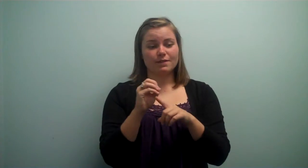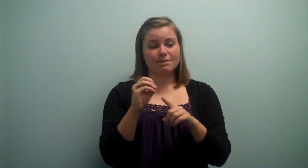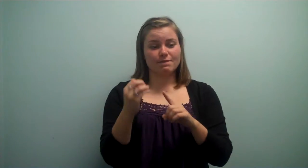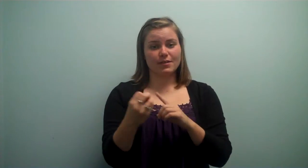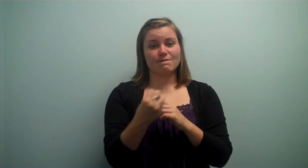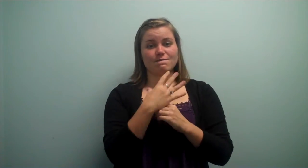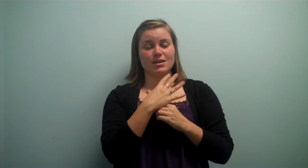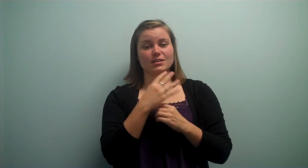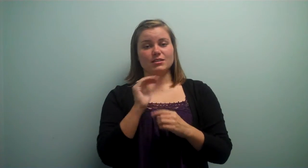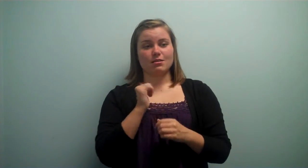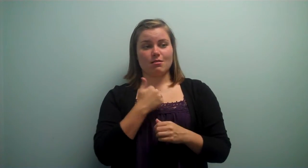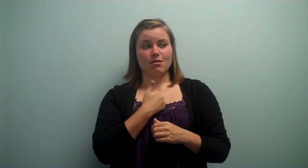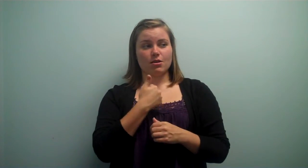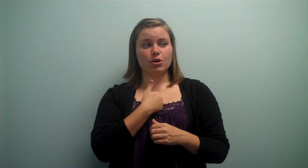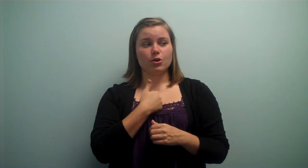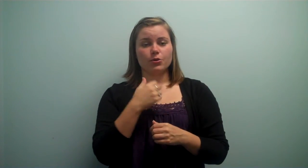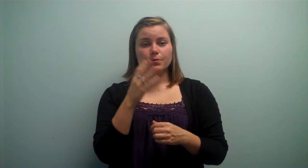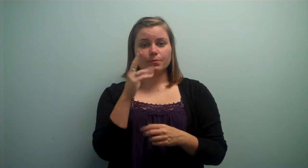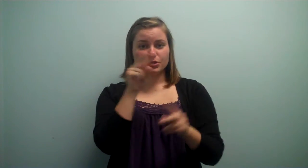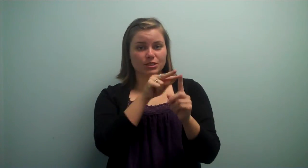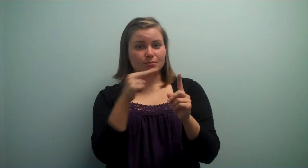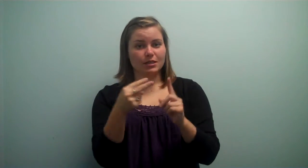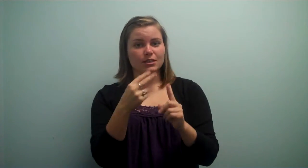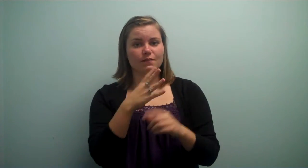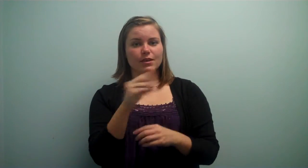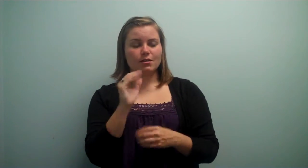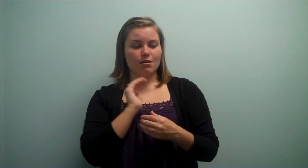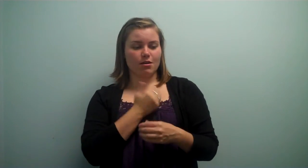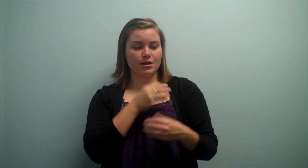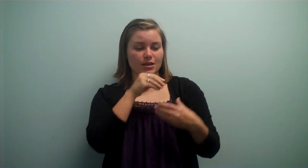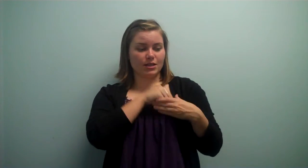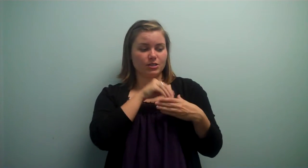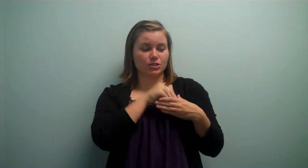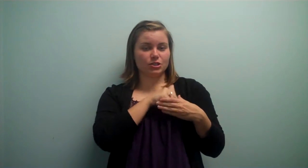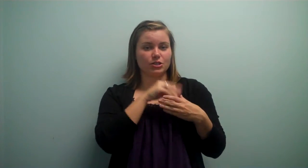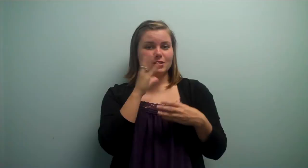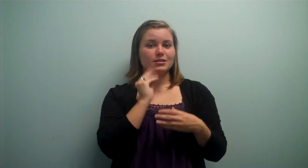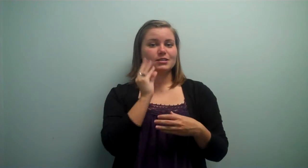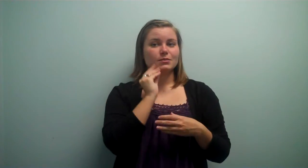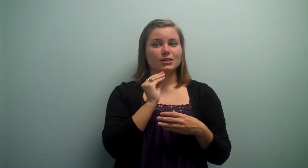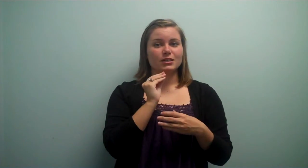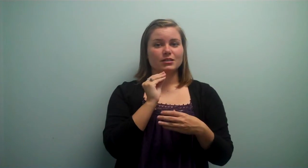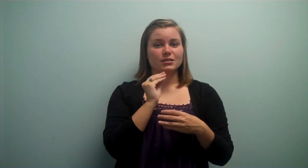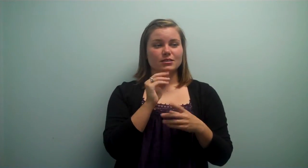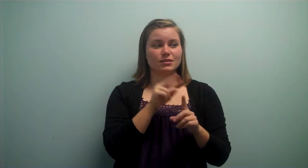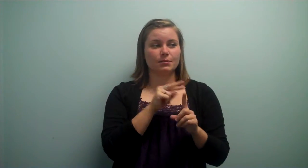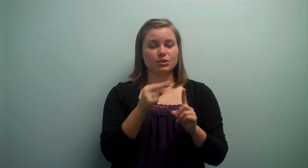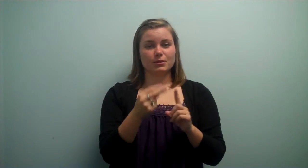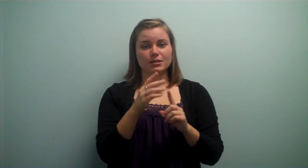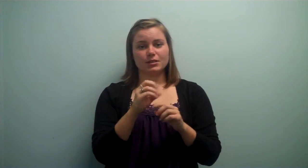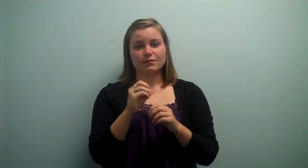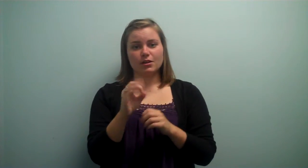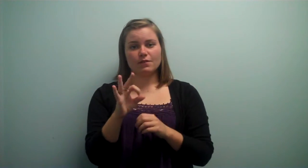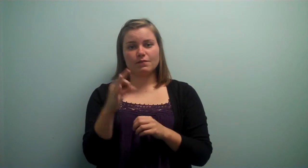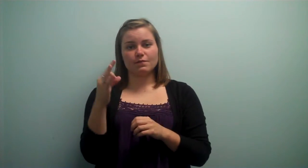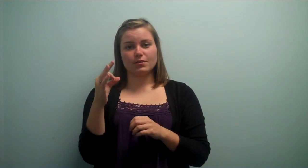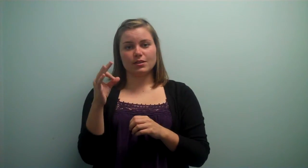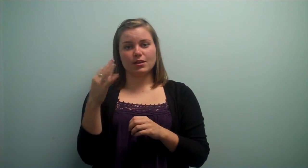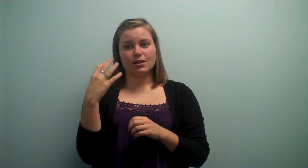perspective and therefore our internal experience of external events. We've all heard about positive